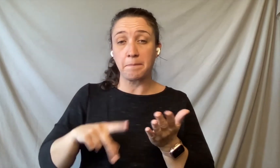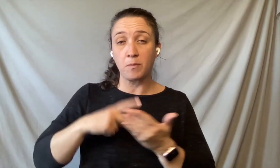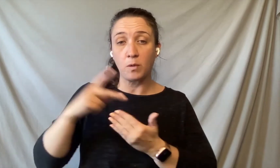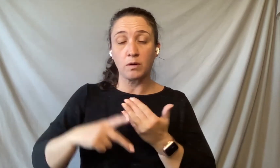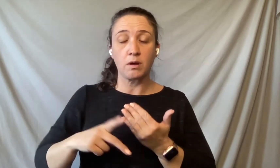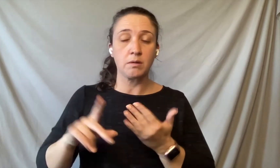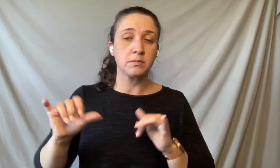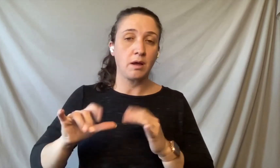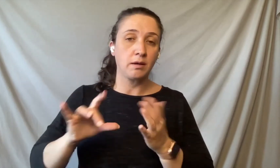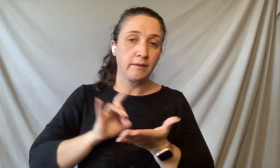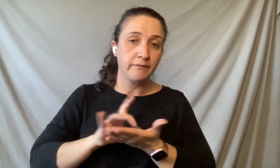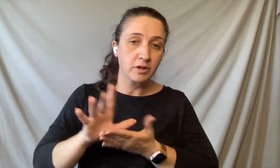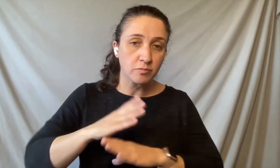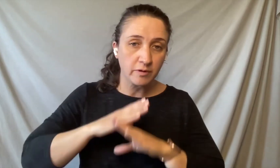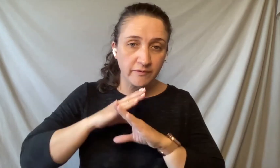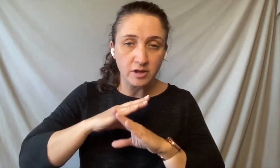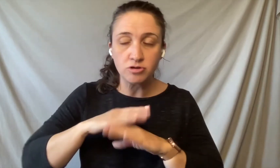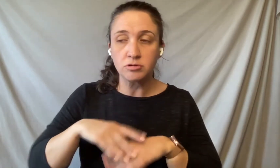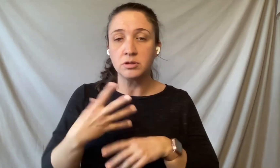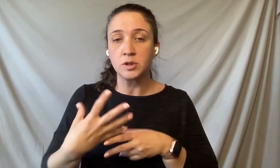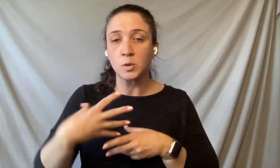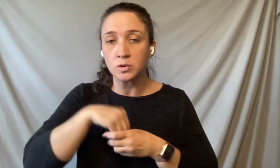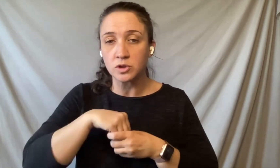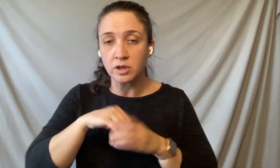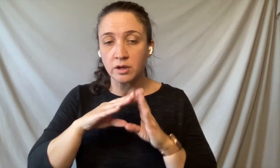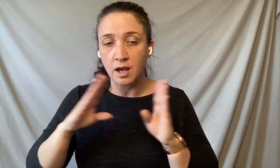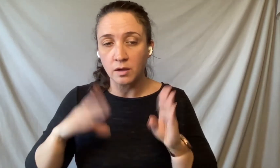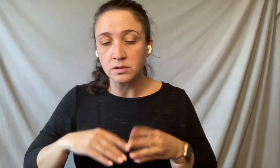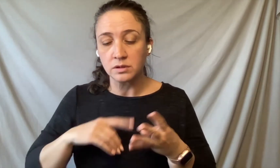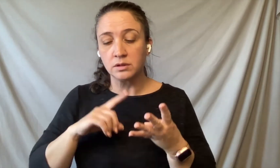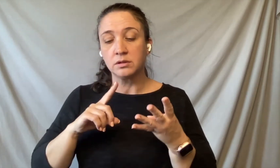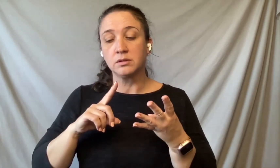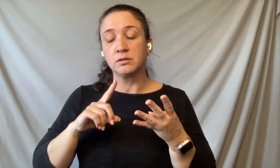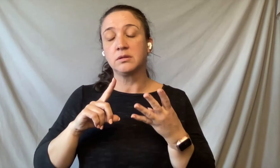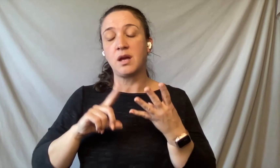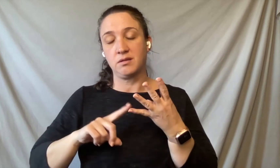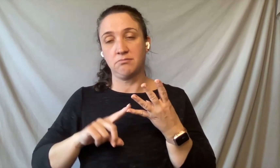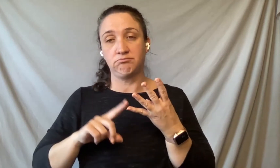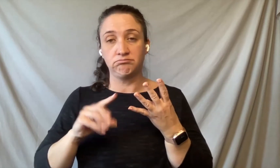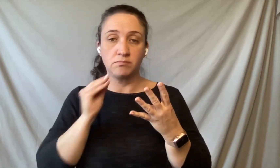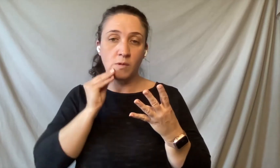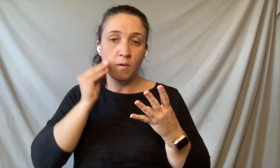prevention, inclusionary housing. And then we've got the homelessness.